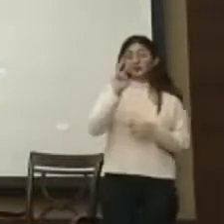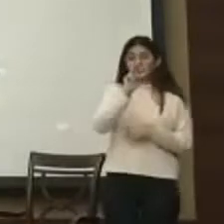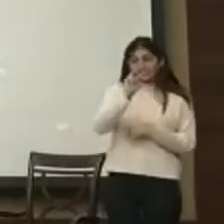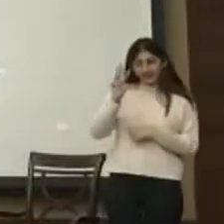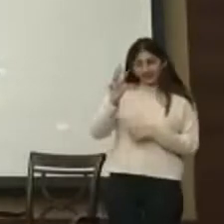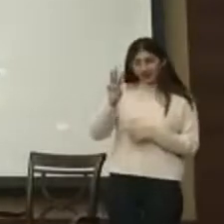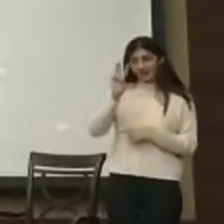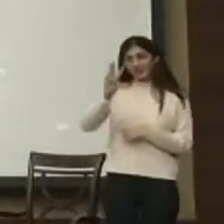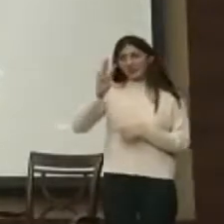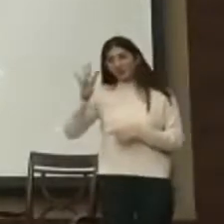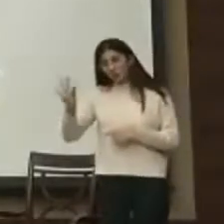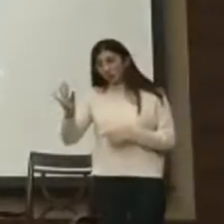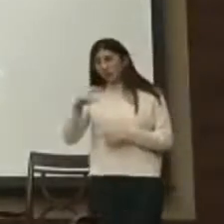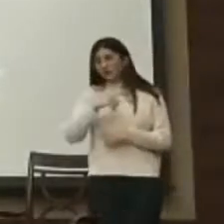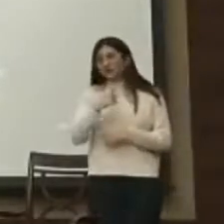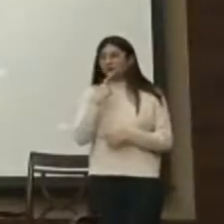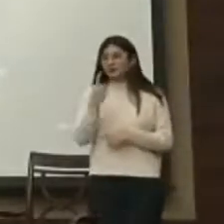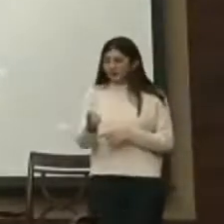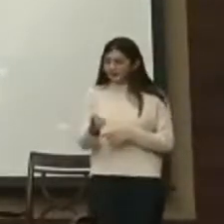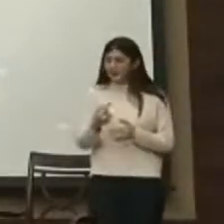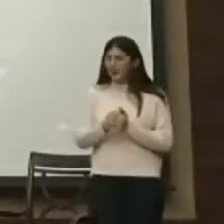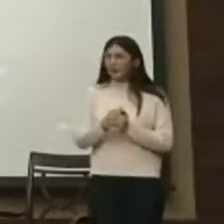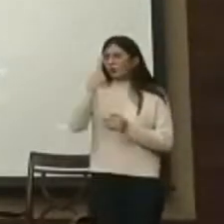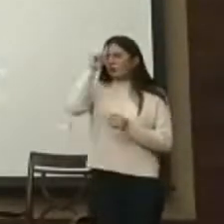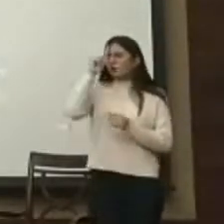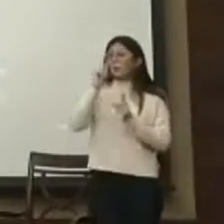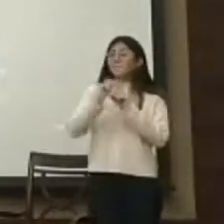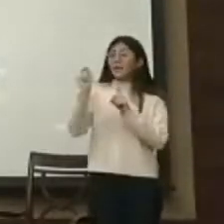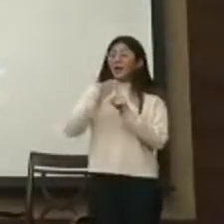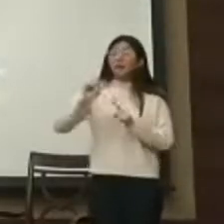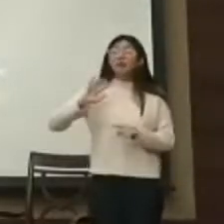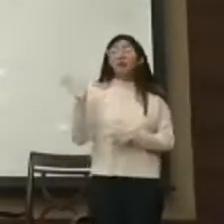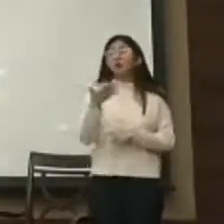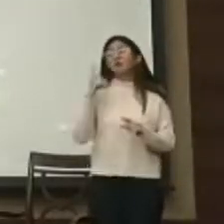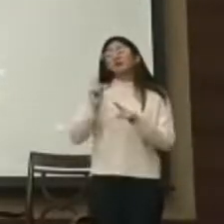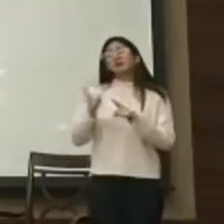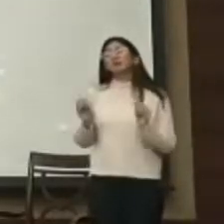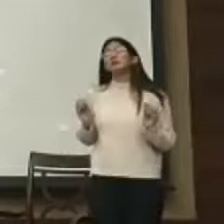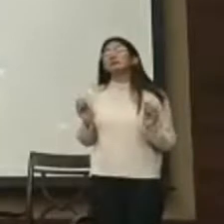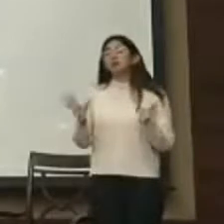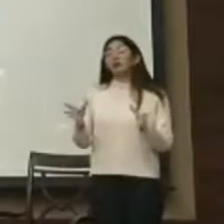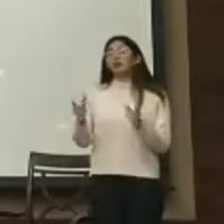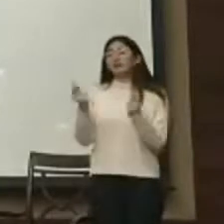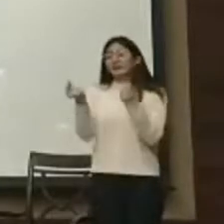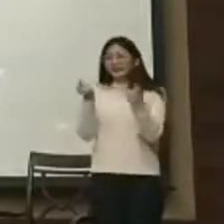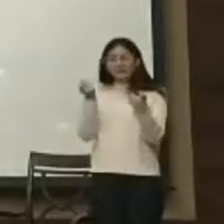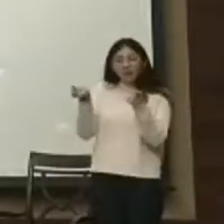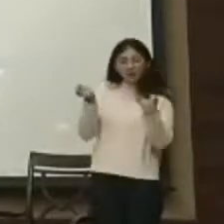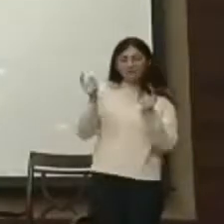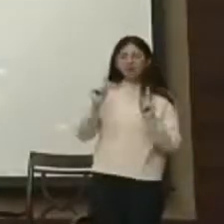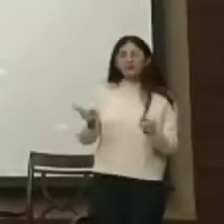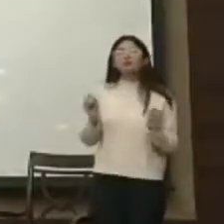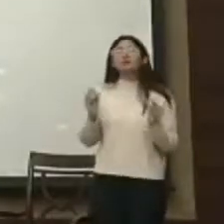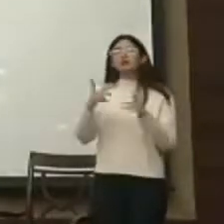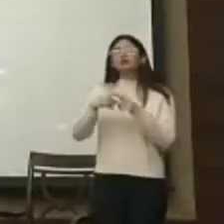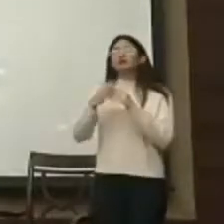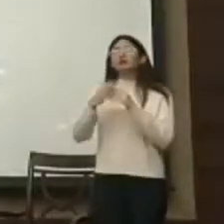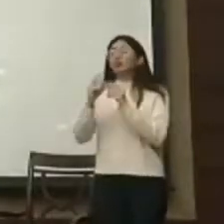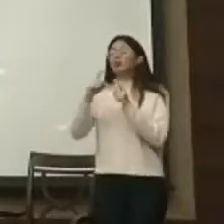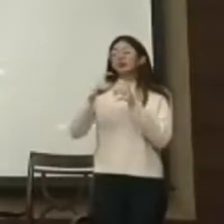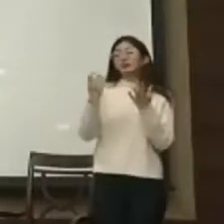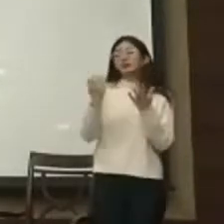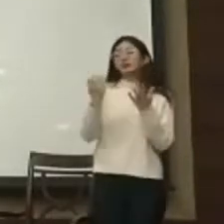it also calls upon the government to incentivize the private sector in adopting similar practices under Section